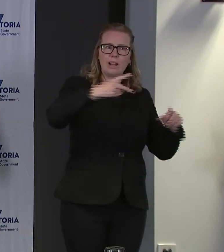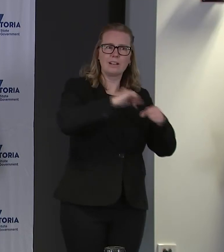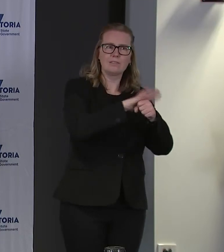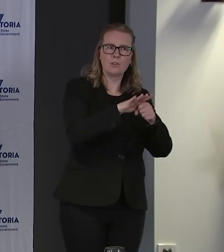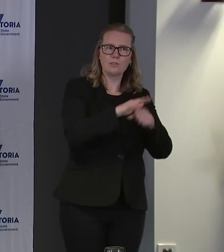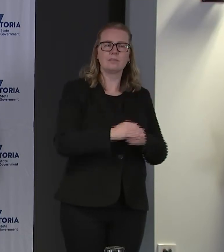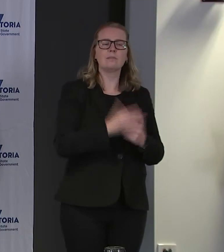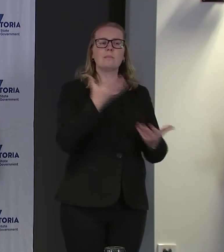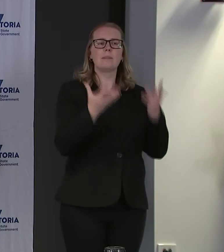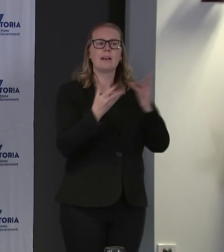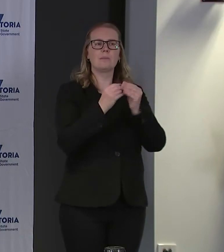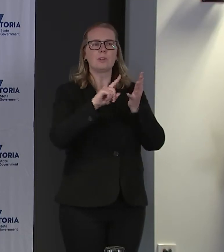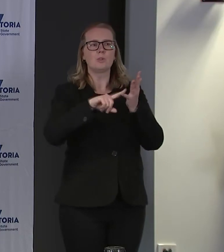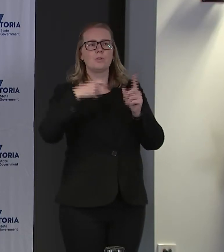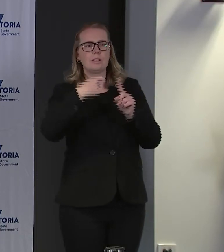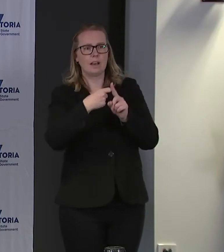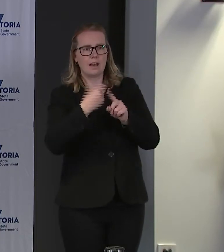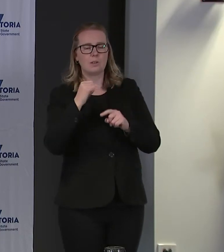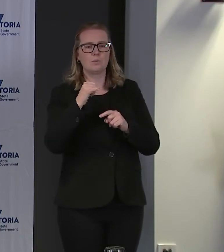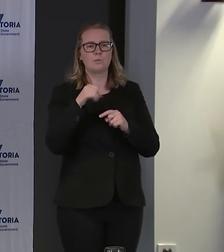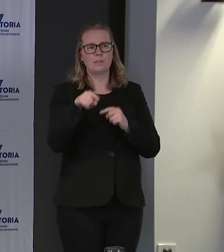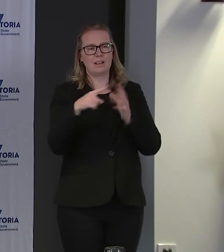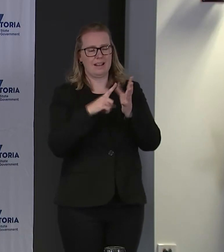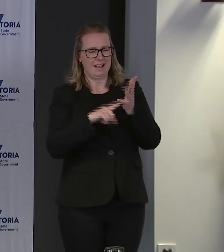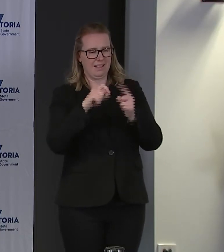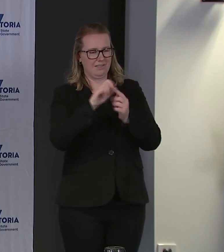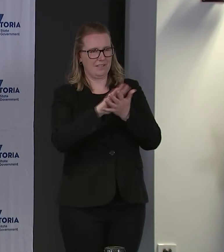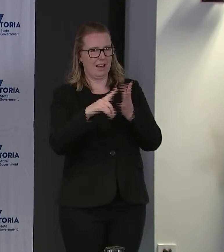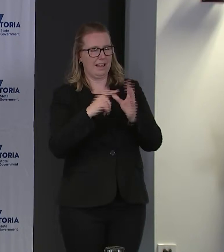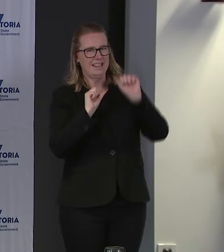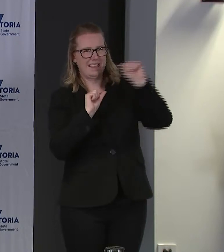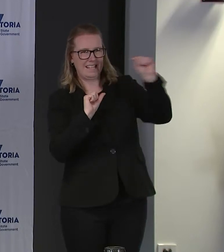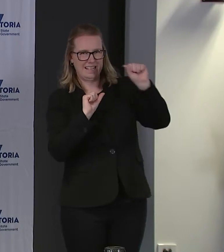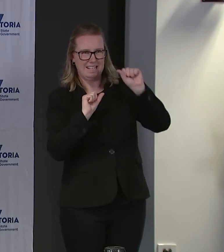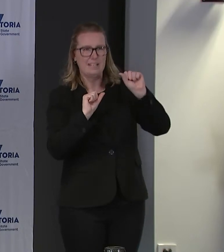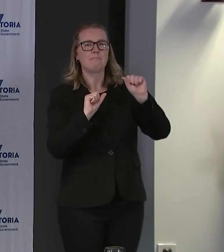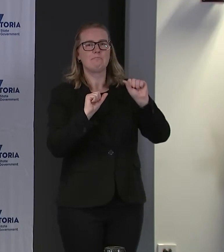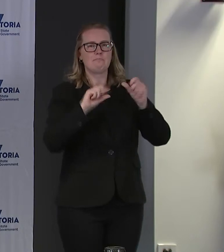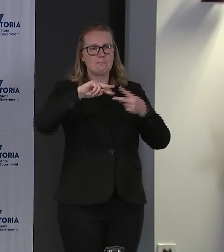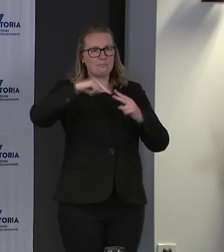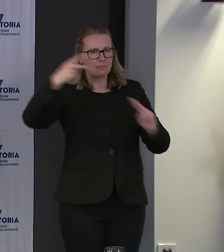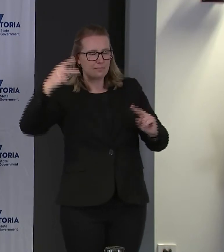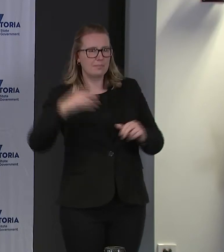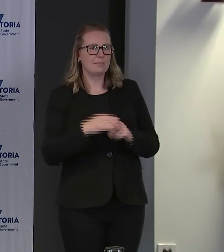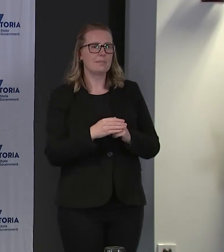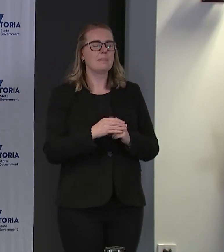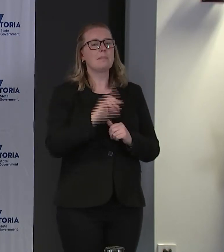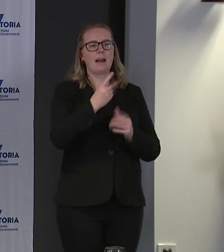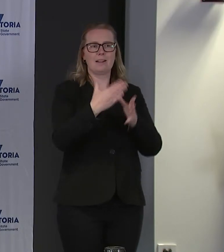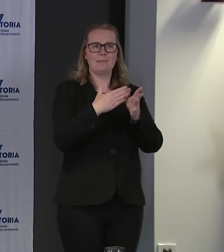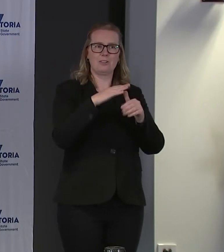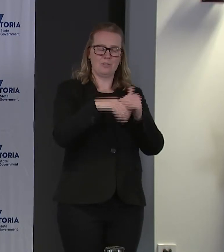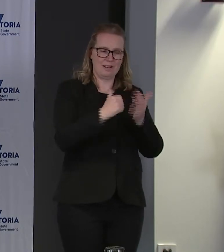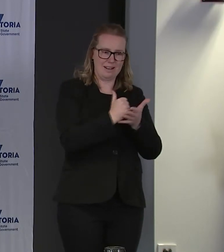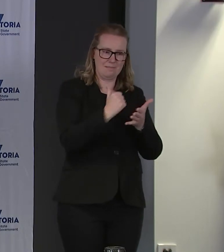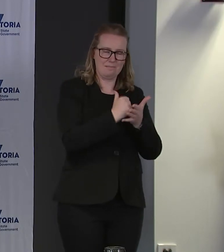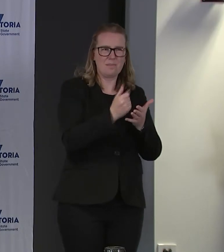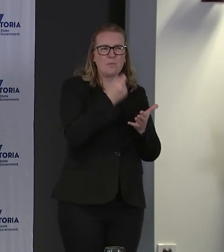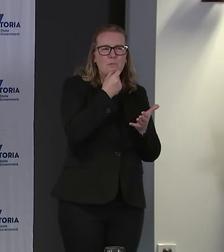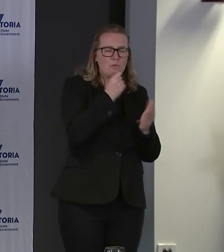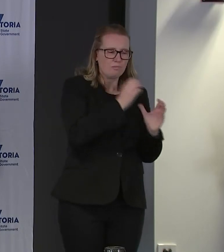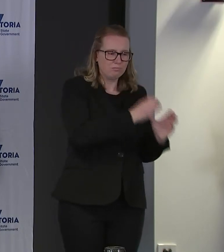to the UK strain or Alpha. And these are based on quite small numbers, so there may well be errors.